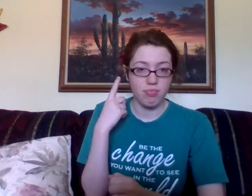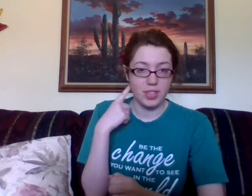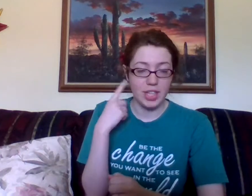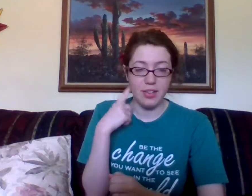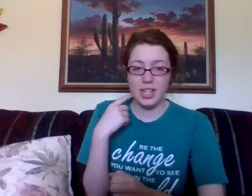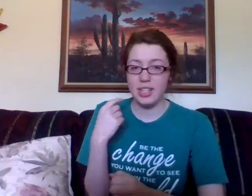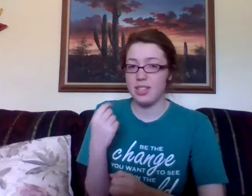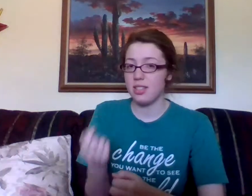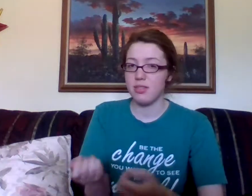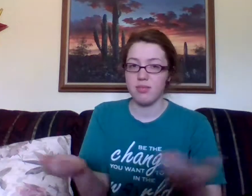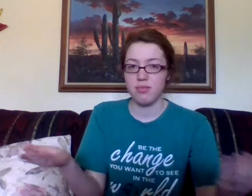Hearing,